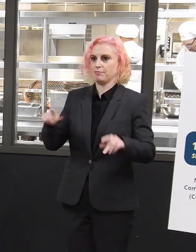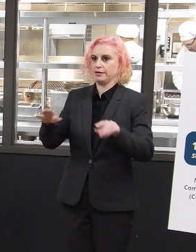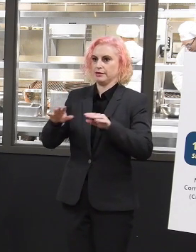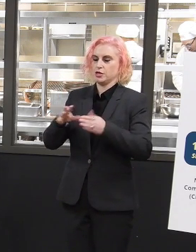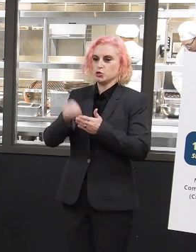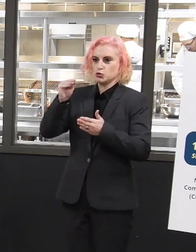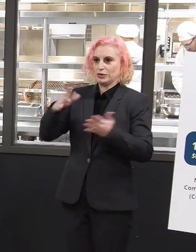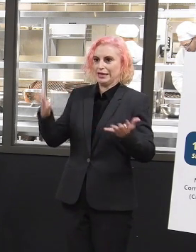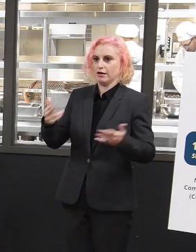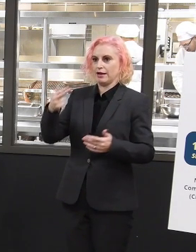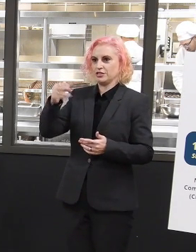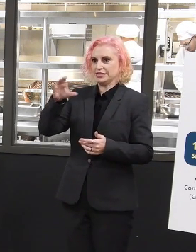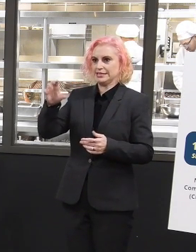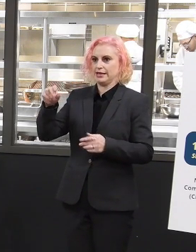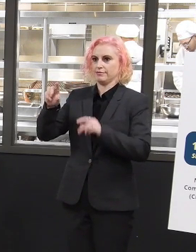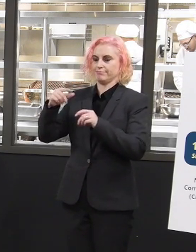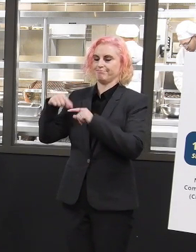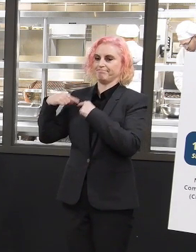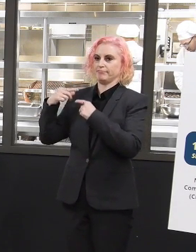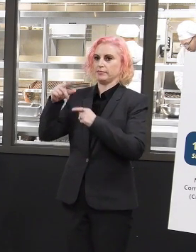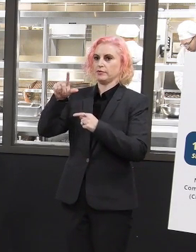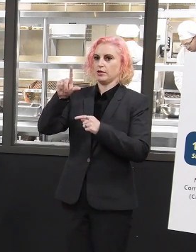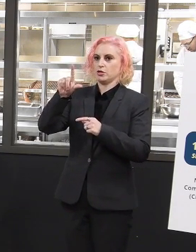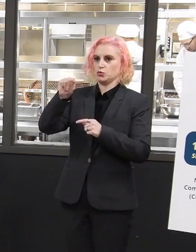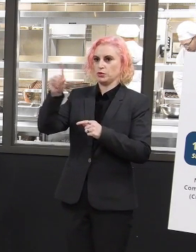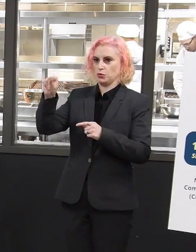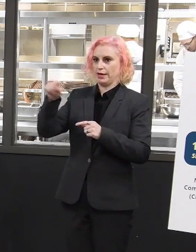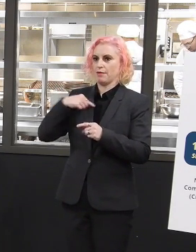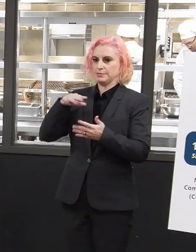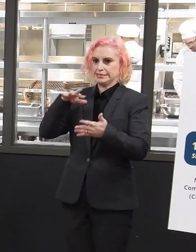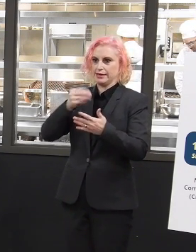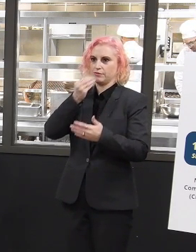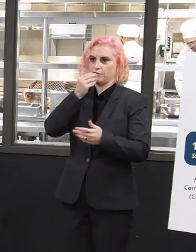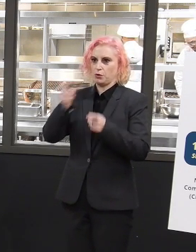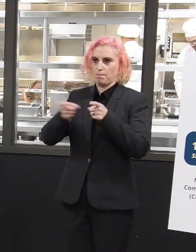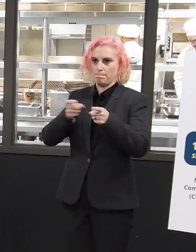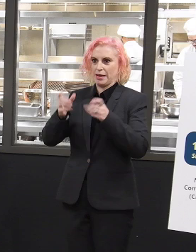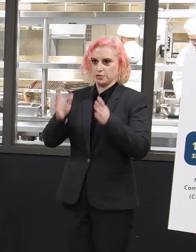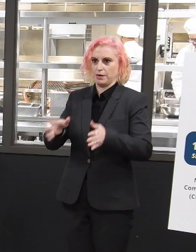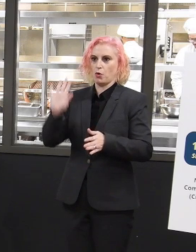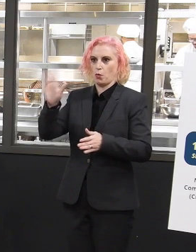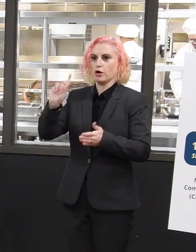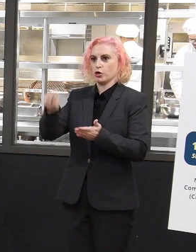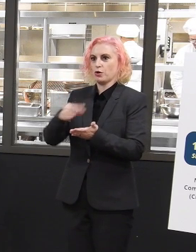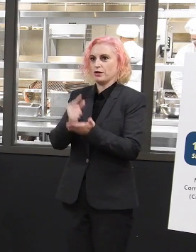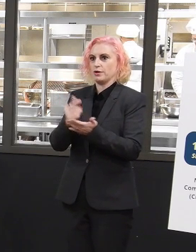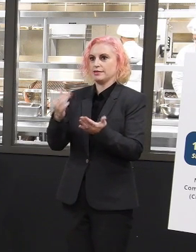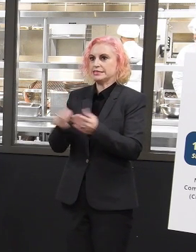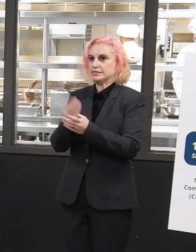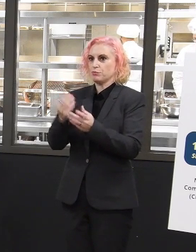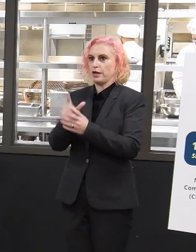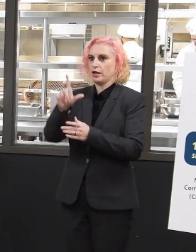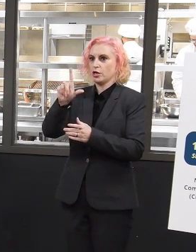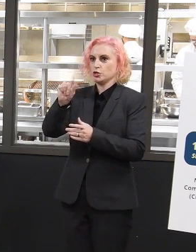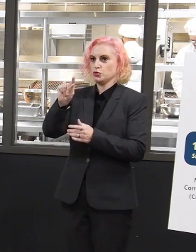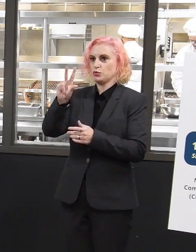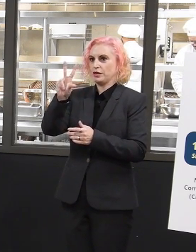since 2020, and I'm studying culinary management, and I will graduate this spring in 2023.